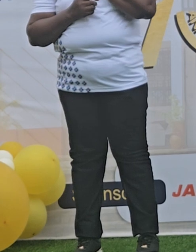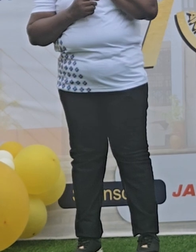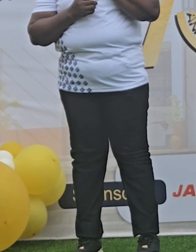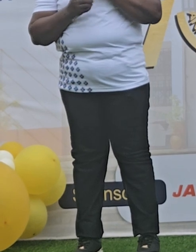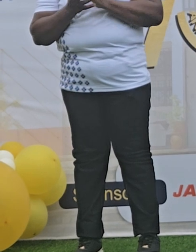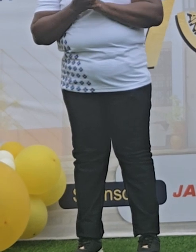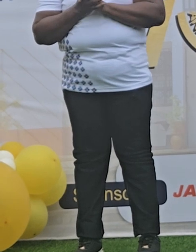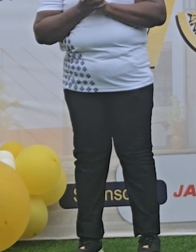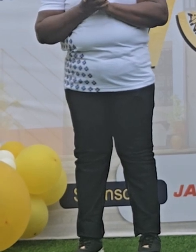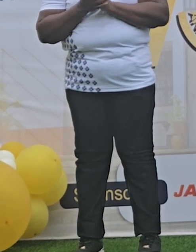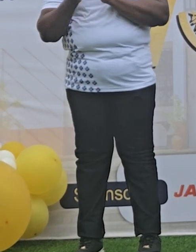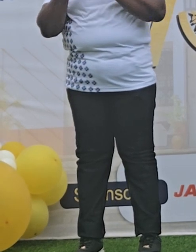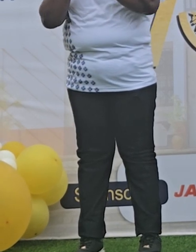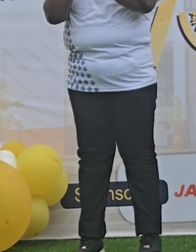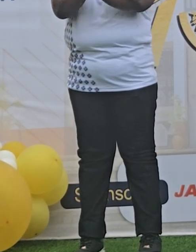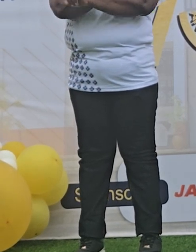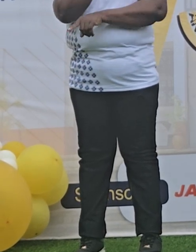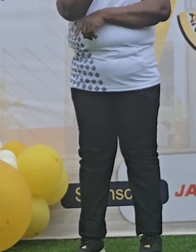From